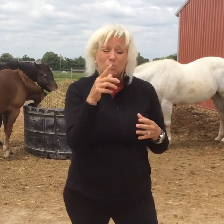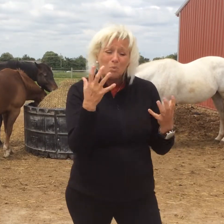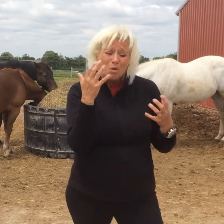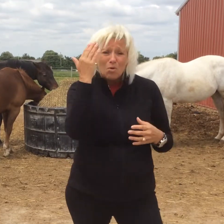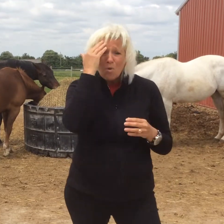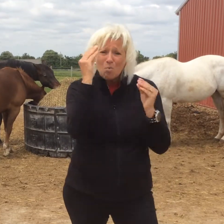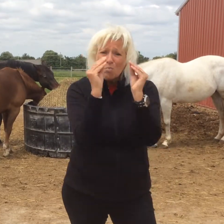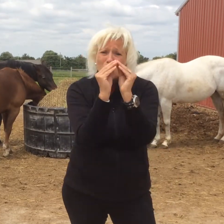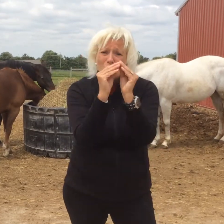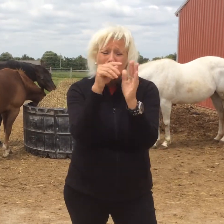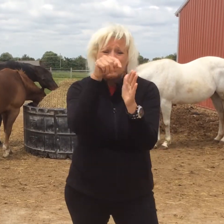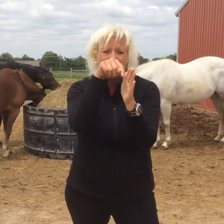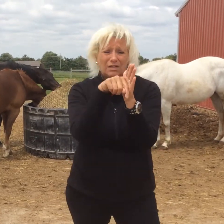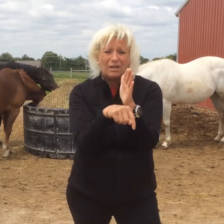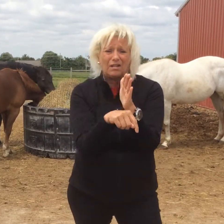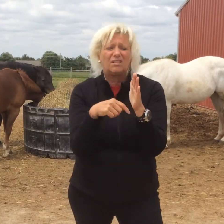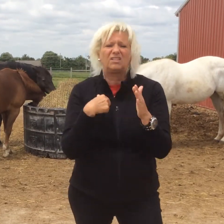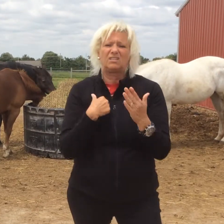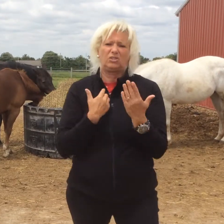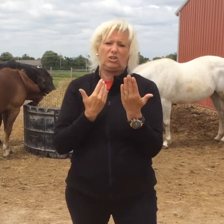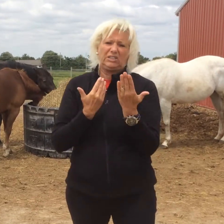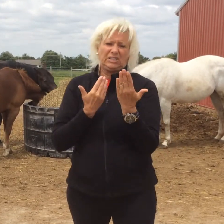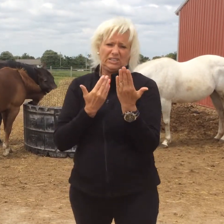resistances. And if you want to know more,